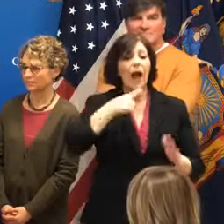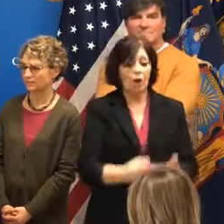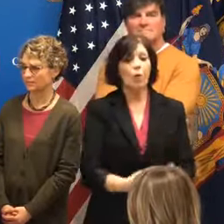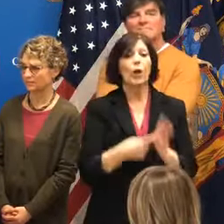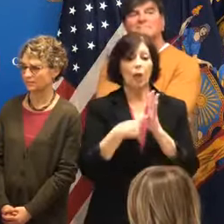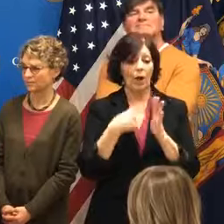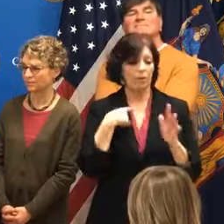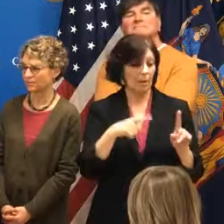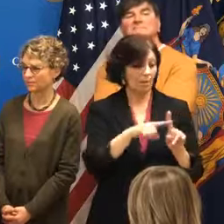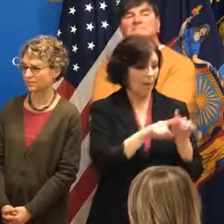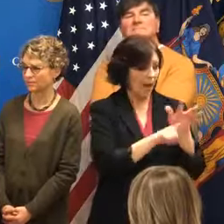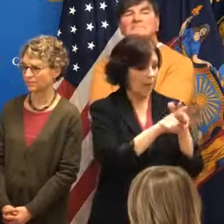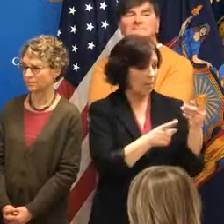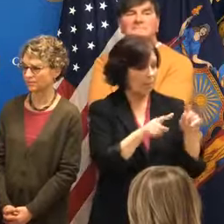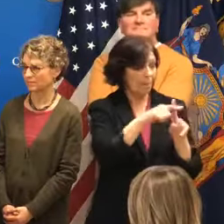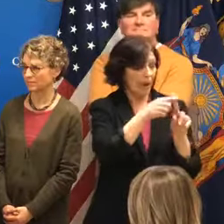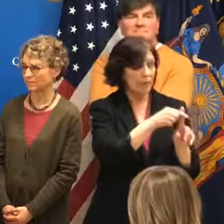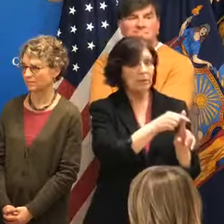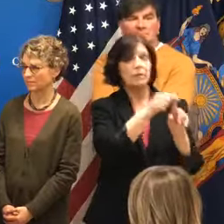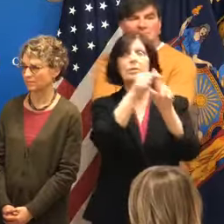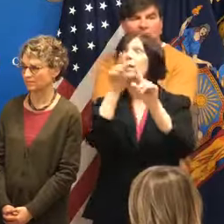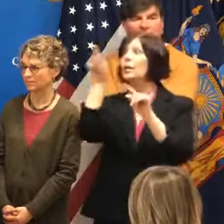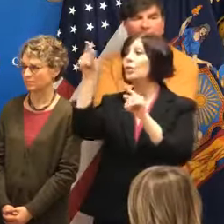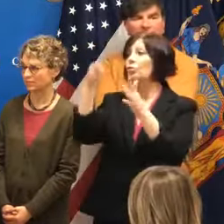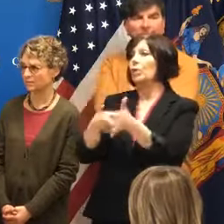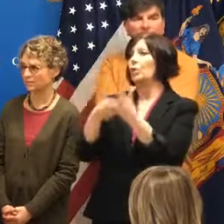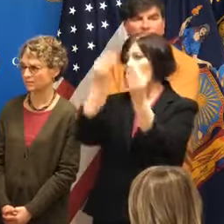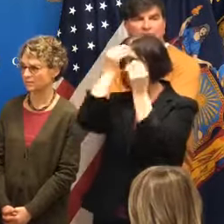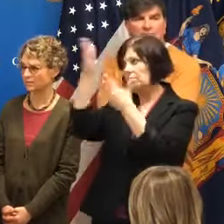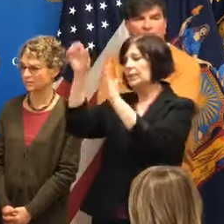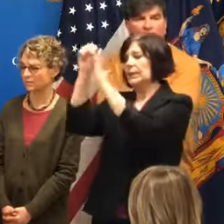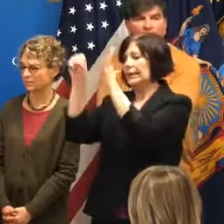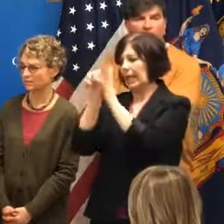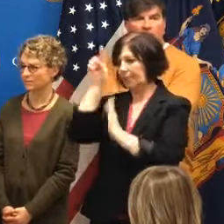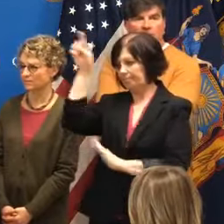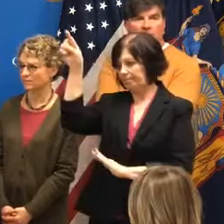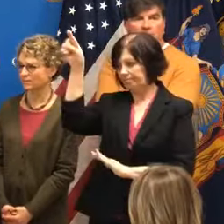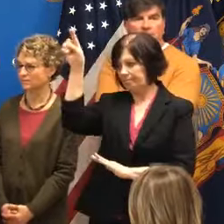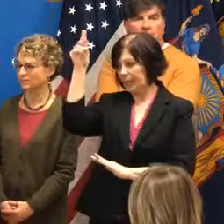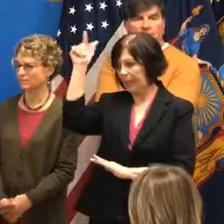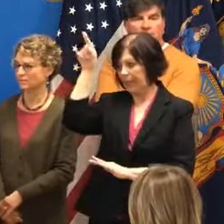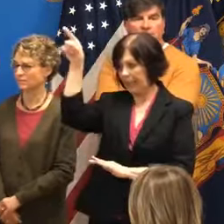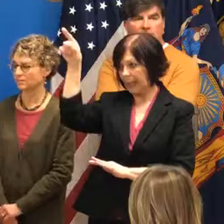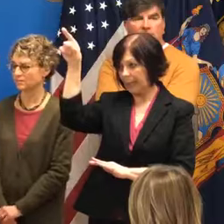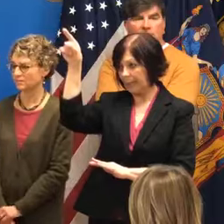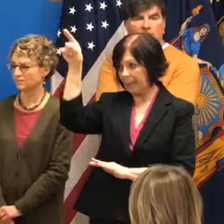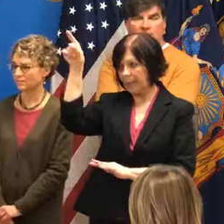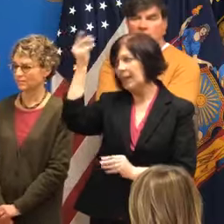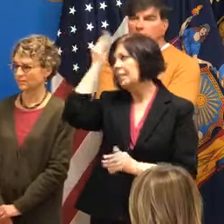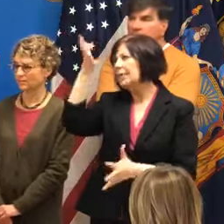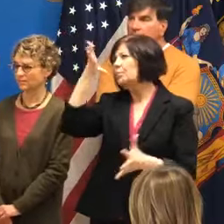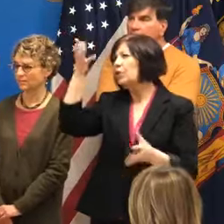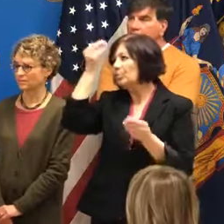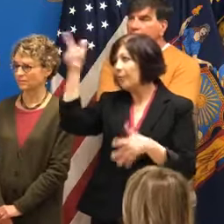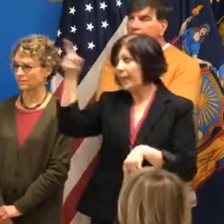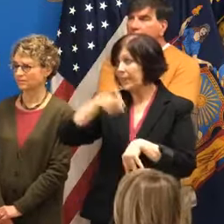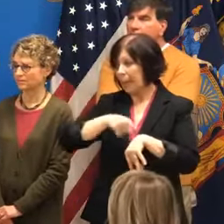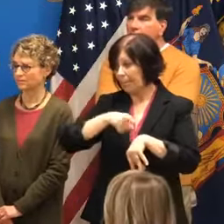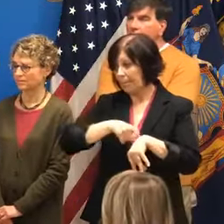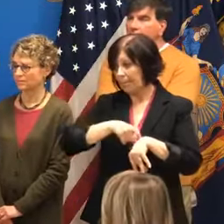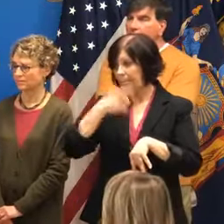a positive that comes from our office, to identify in the state system and give them as much information at that time as we know